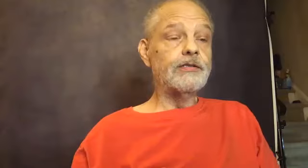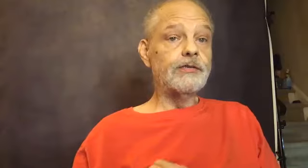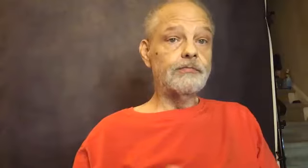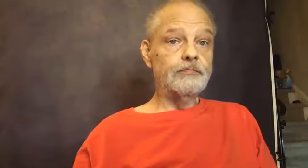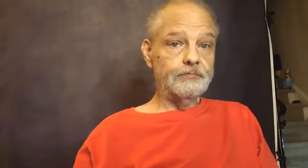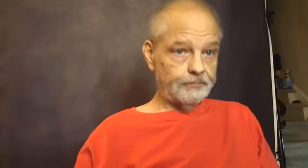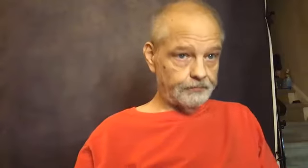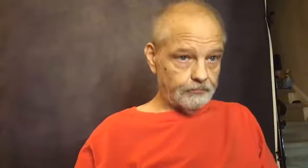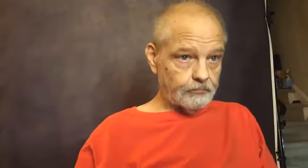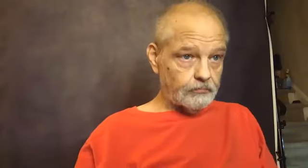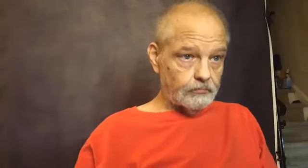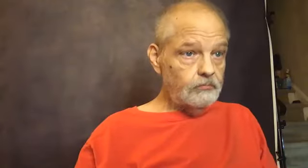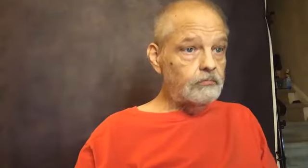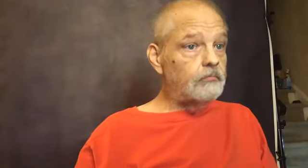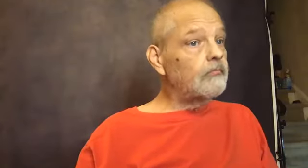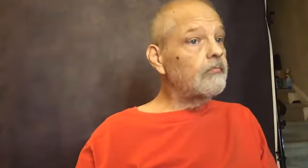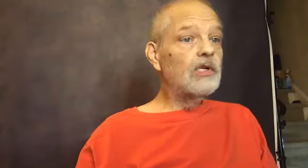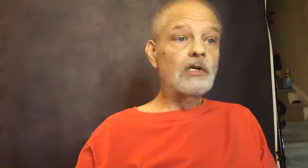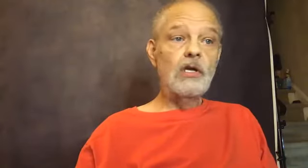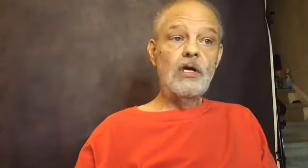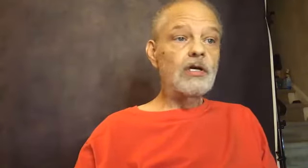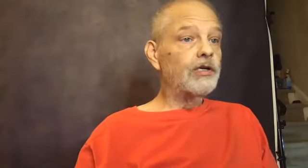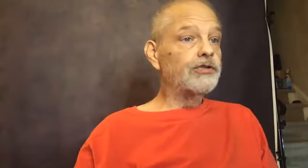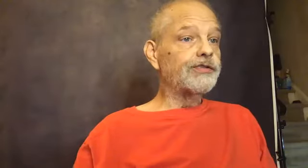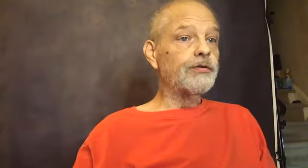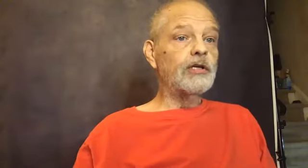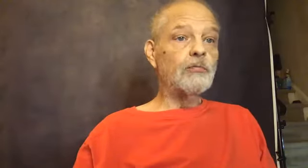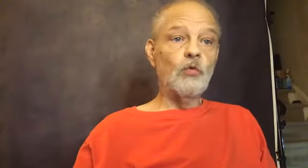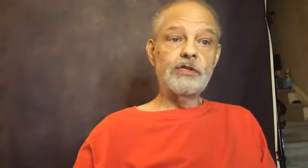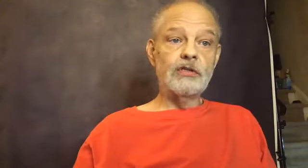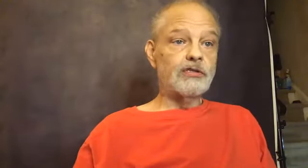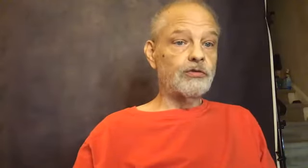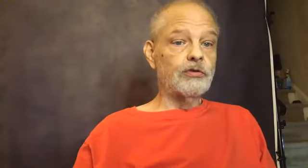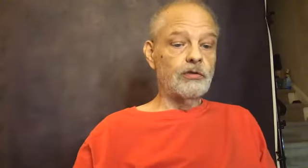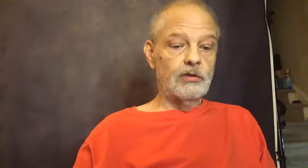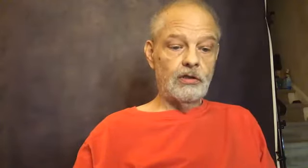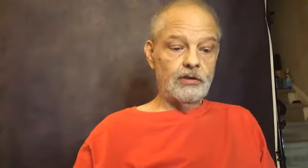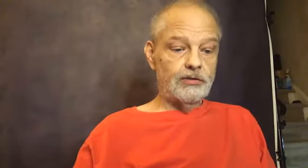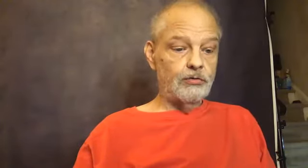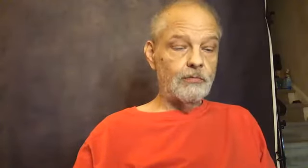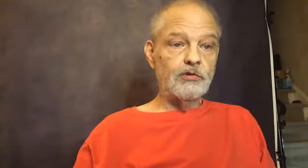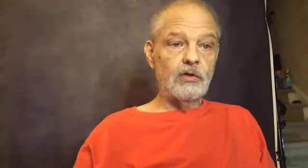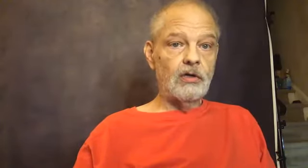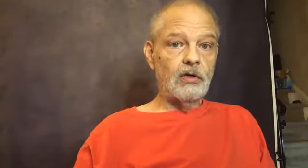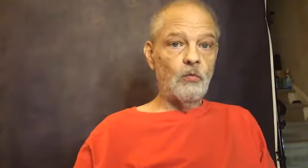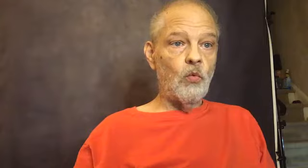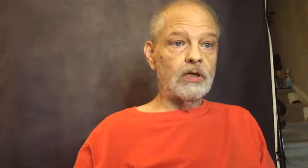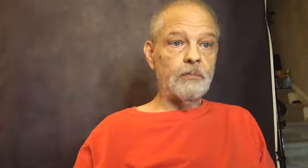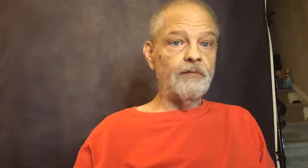Fractions, you just do the number, which is just do the 2 numbers one above the